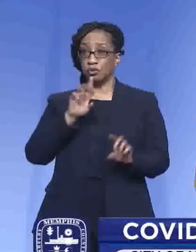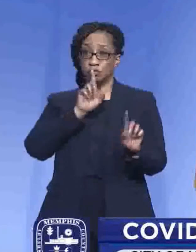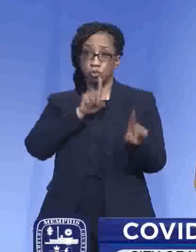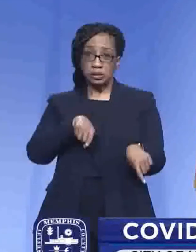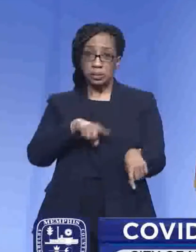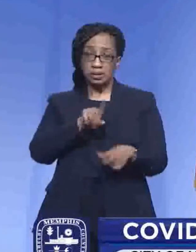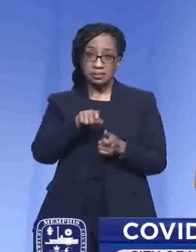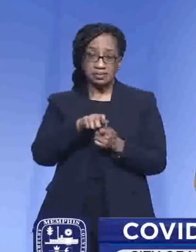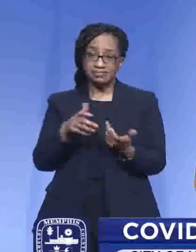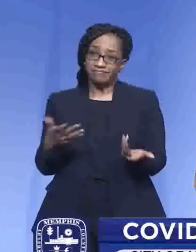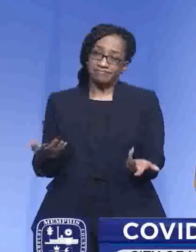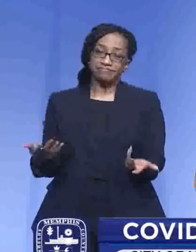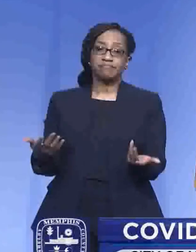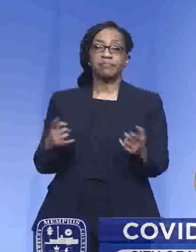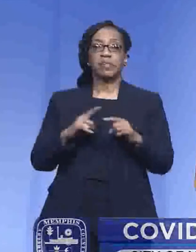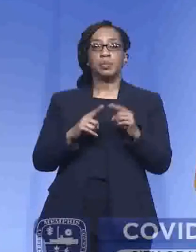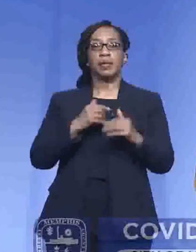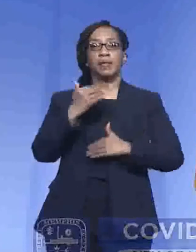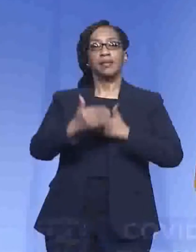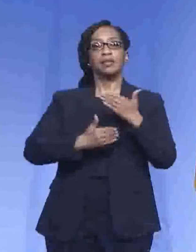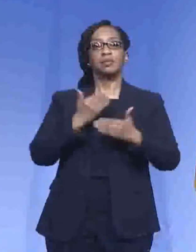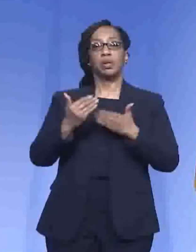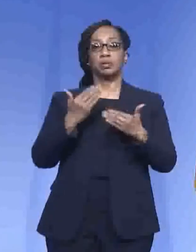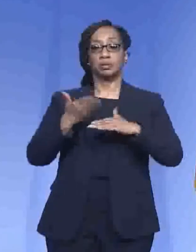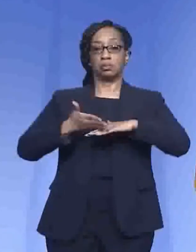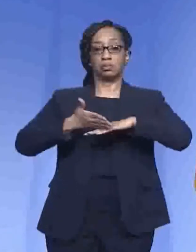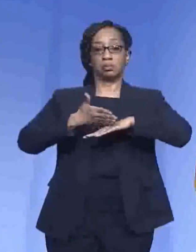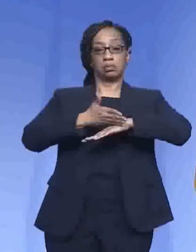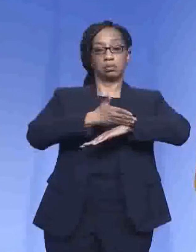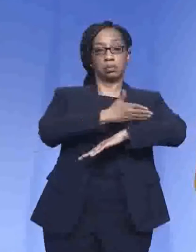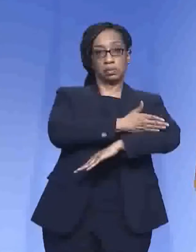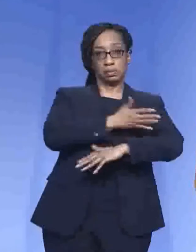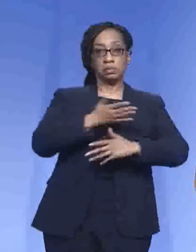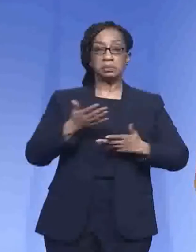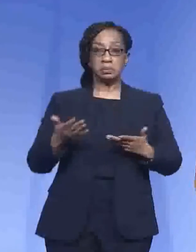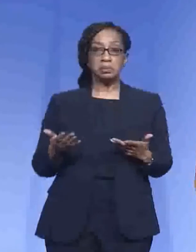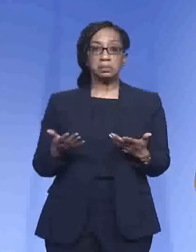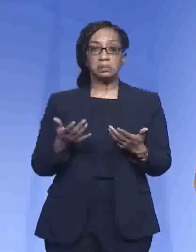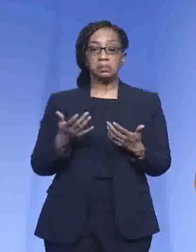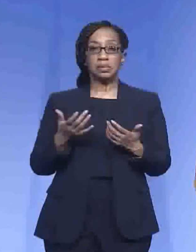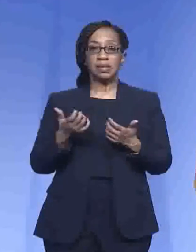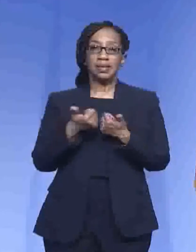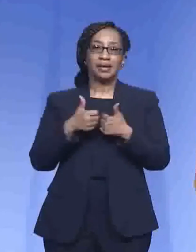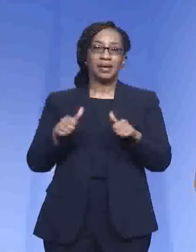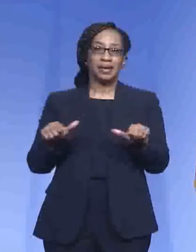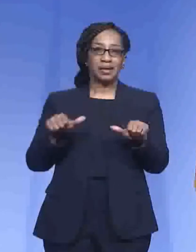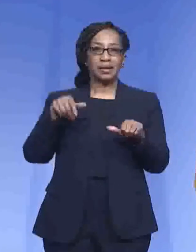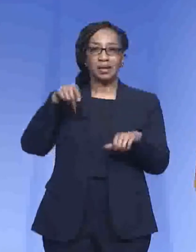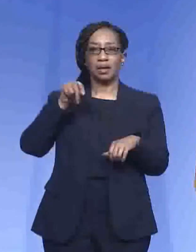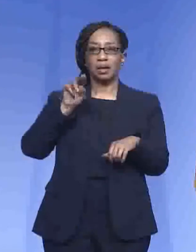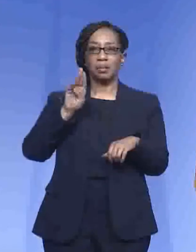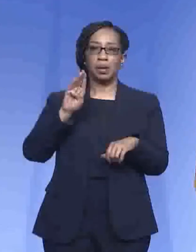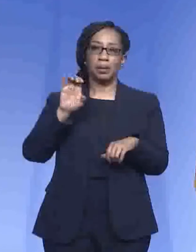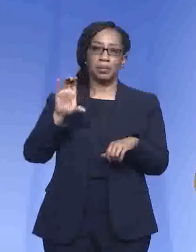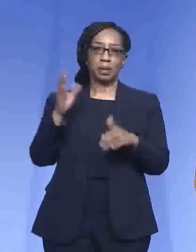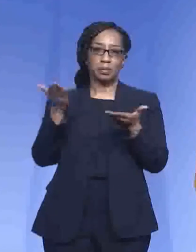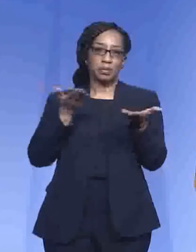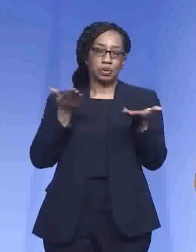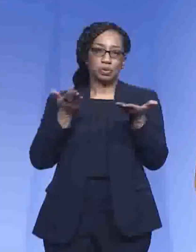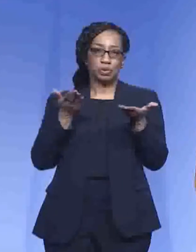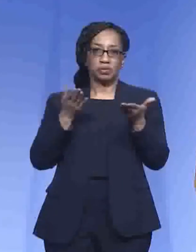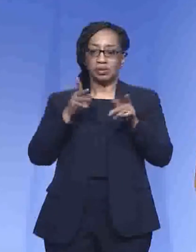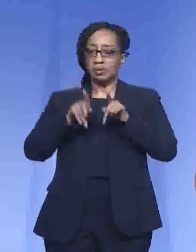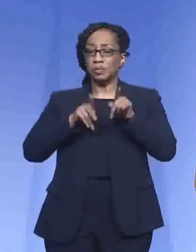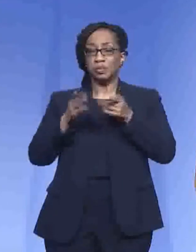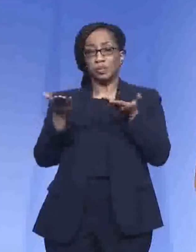There is a process that they will go through for the process improvement, as they do in any public service delivery model where there's the aim